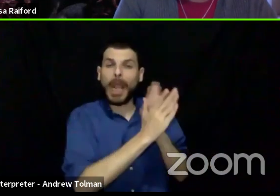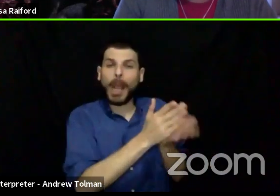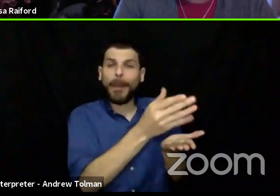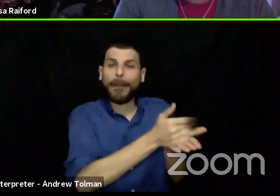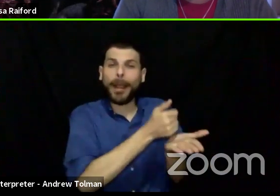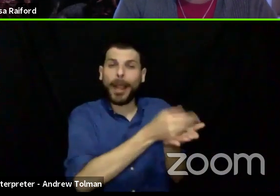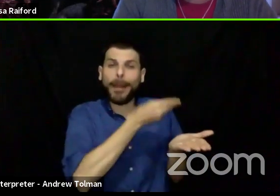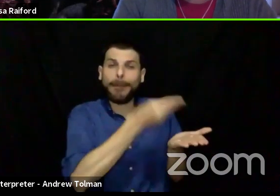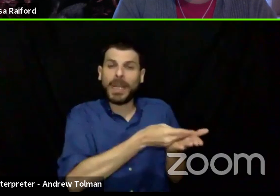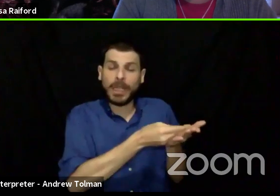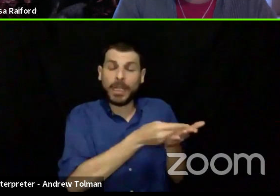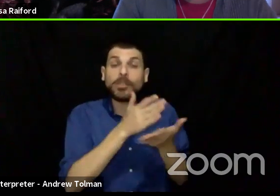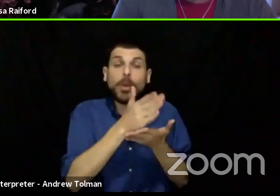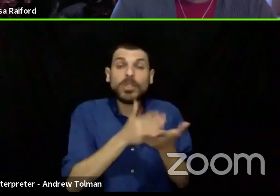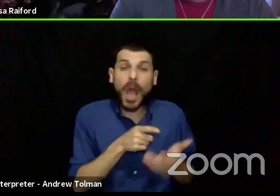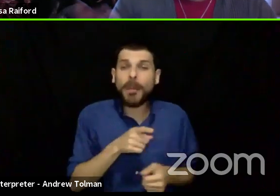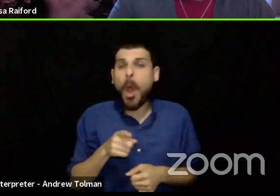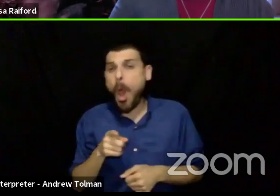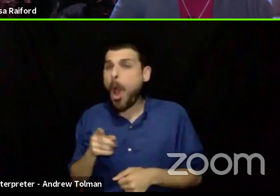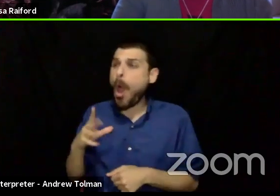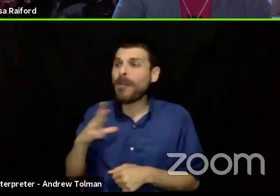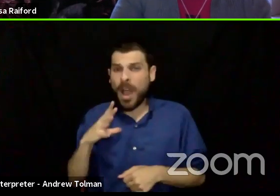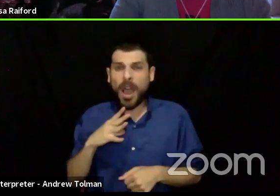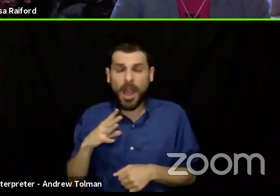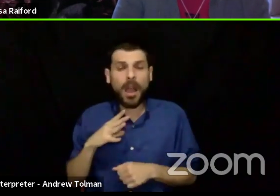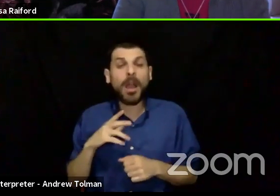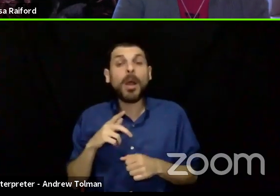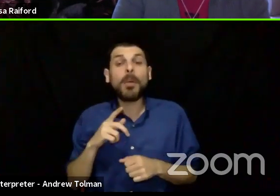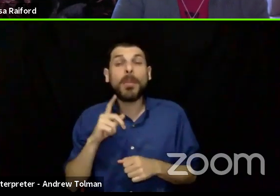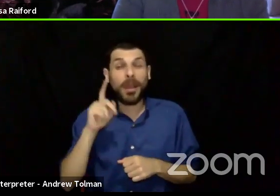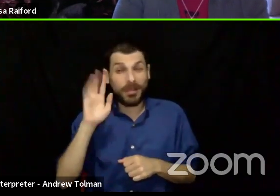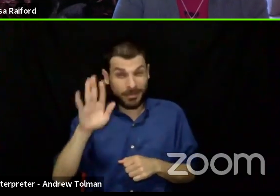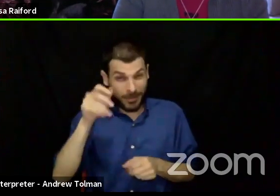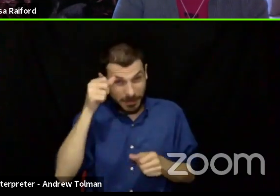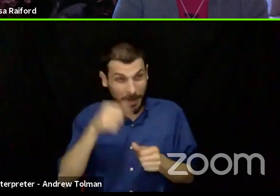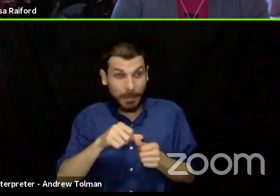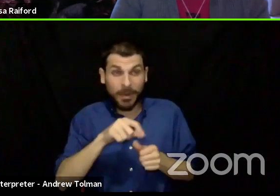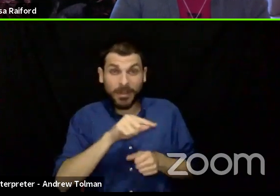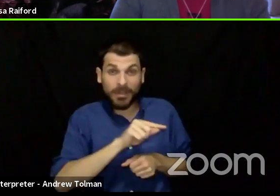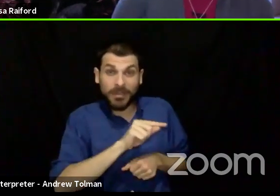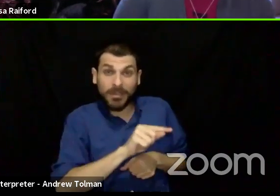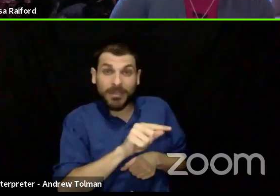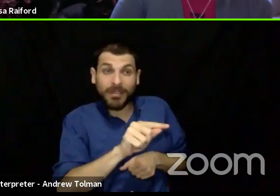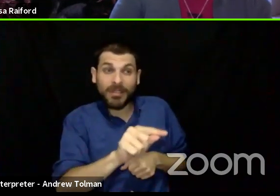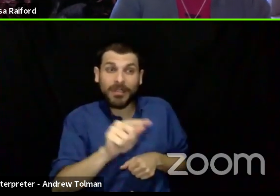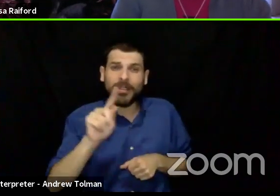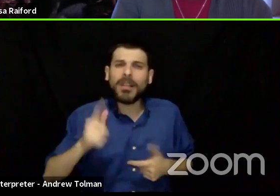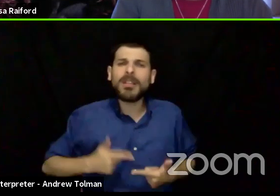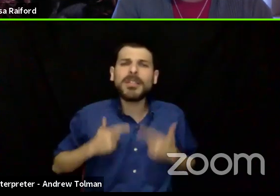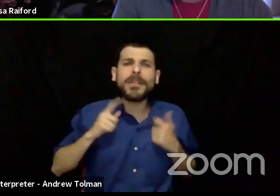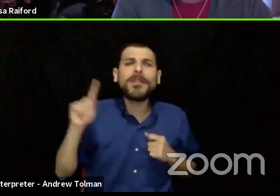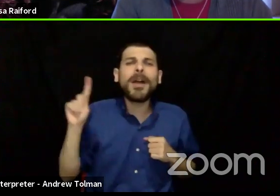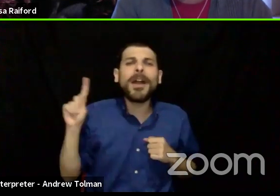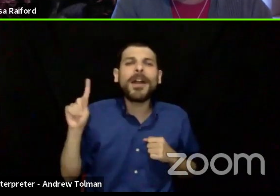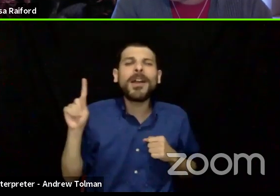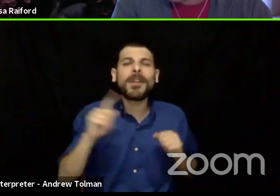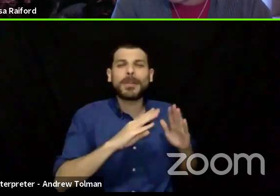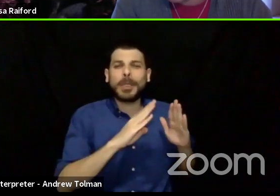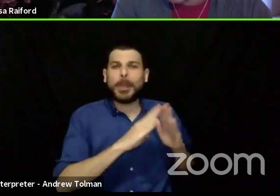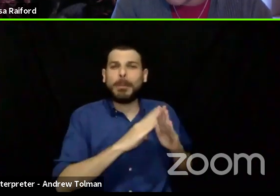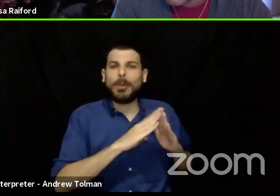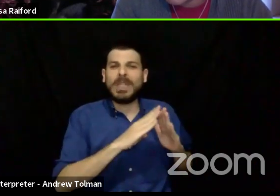of organizations and businesses that because they are living within this community and they have this resource of property or